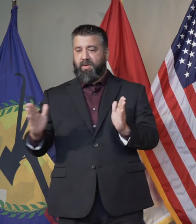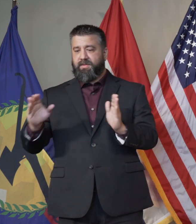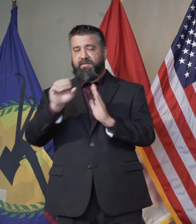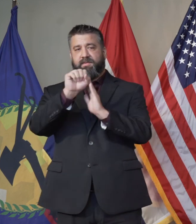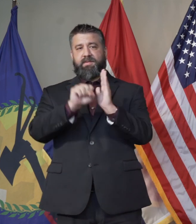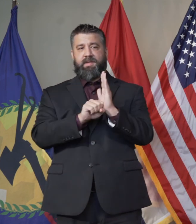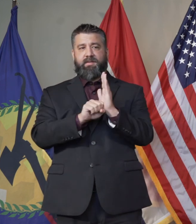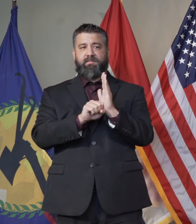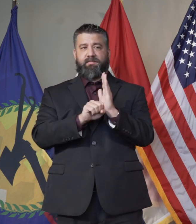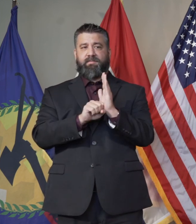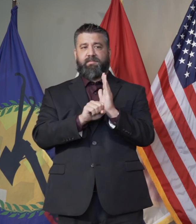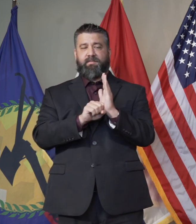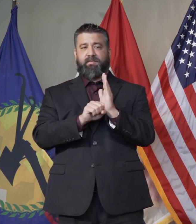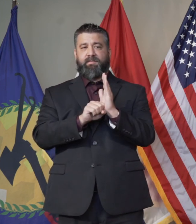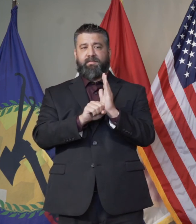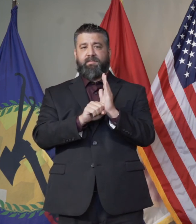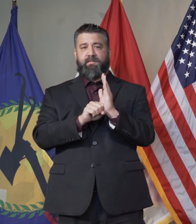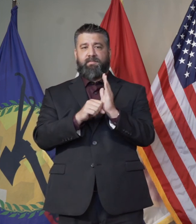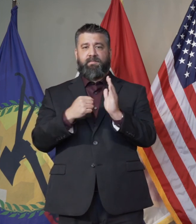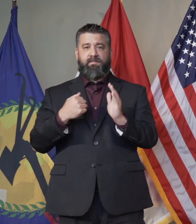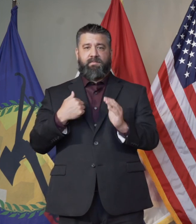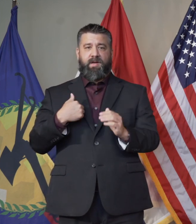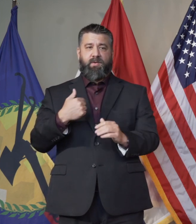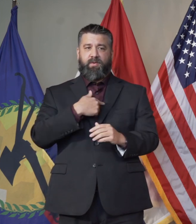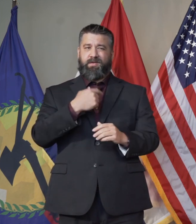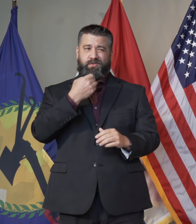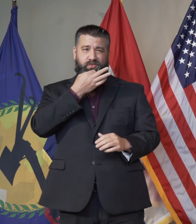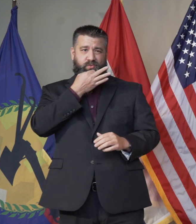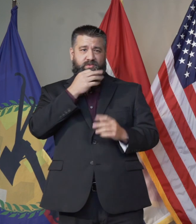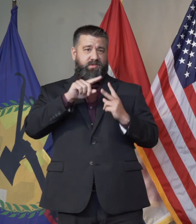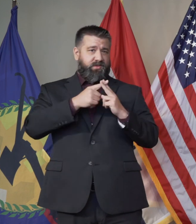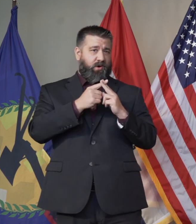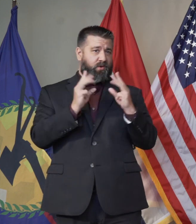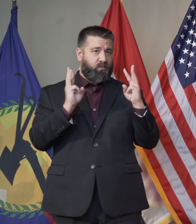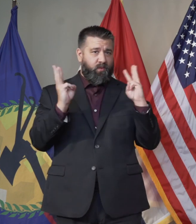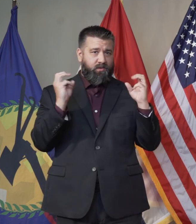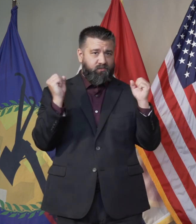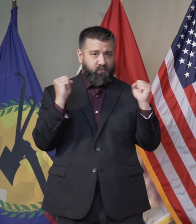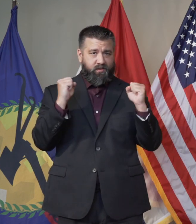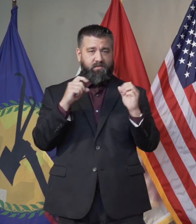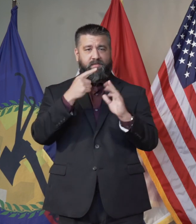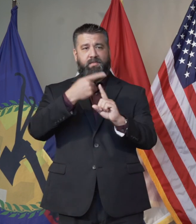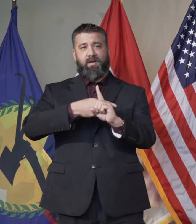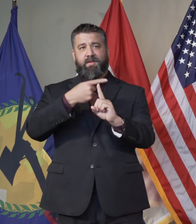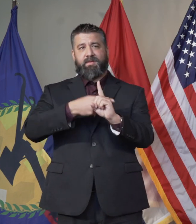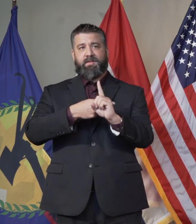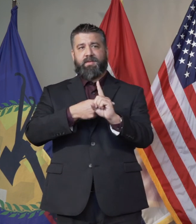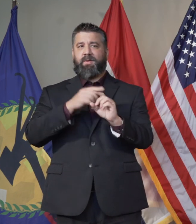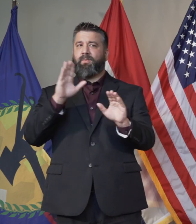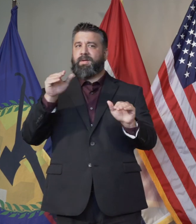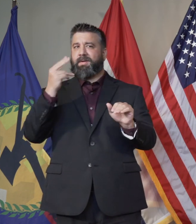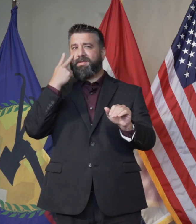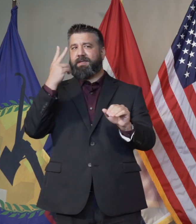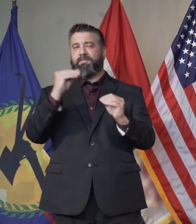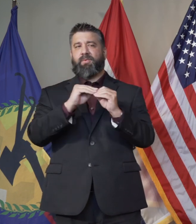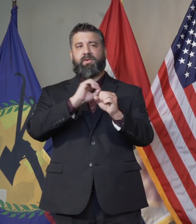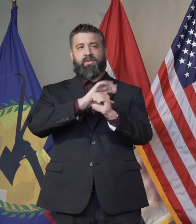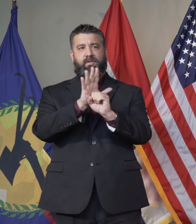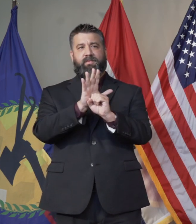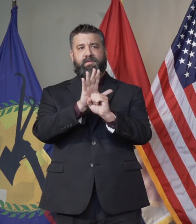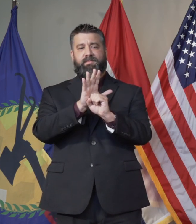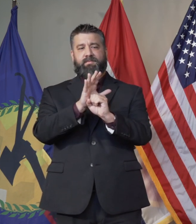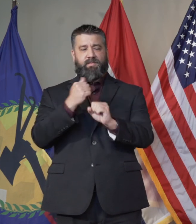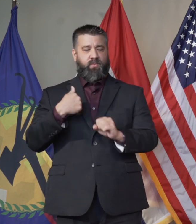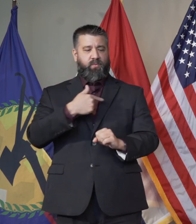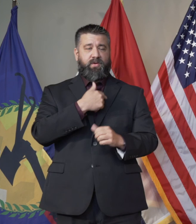places in the country, and we're getting ready to go into the winter months where the stakes are high, the risk is high, and we expect to see more COVID. So we're trying to